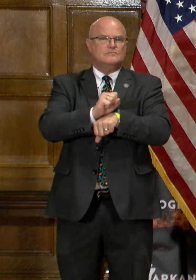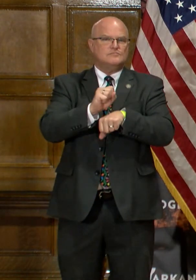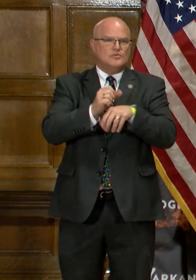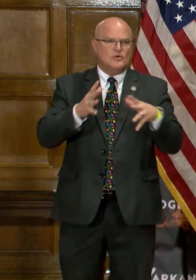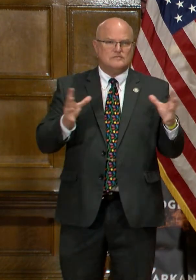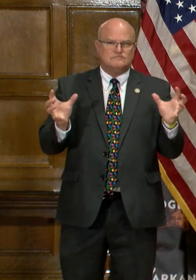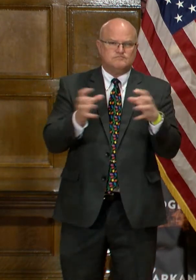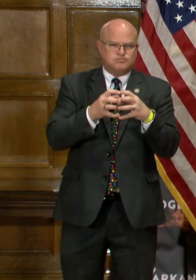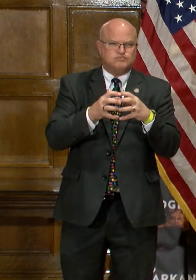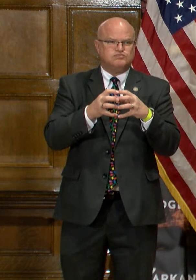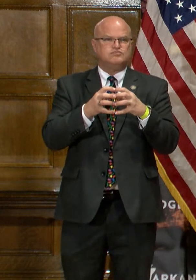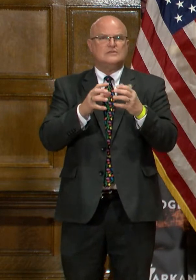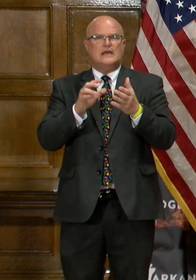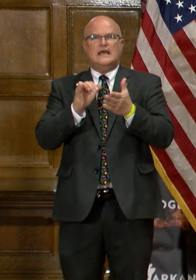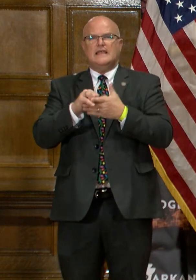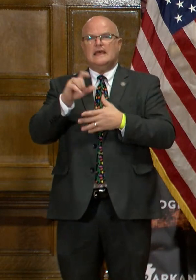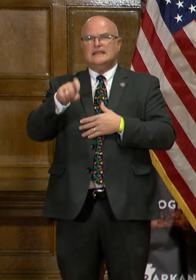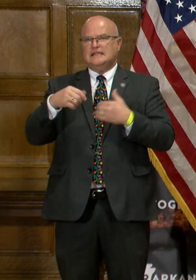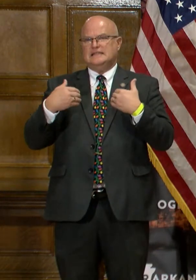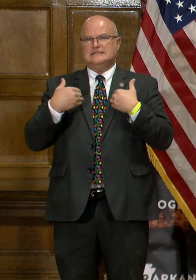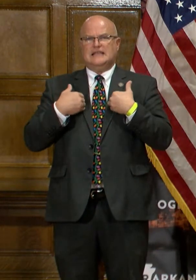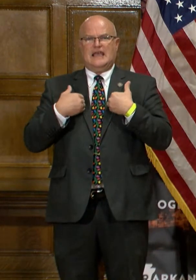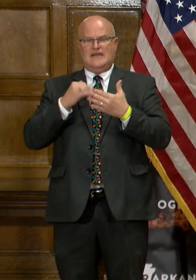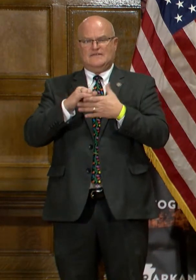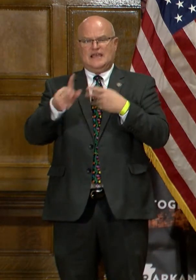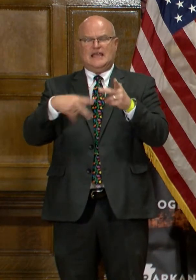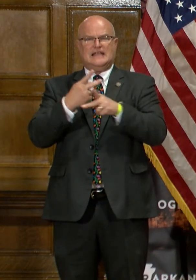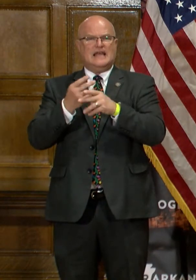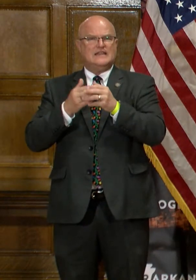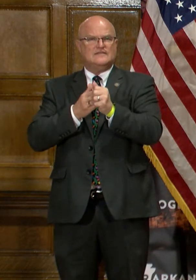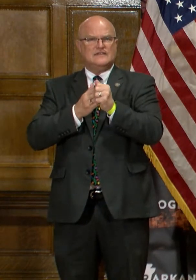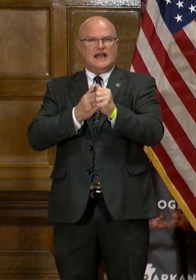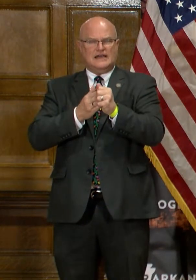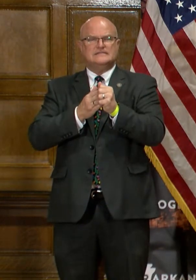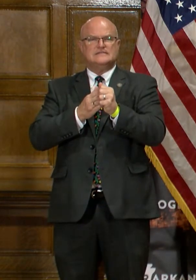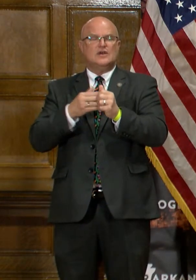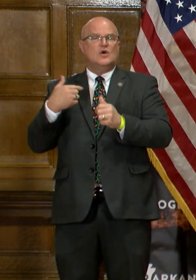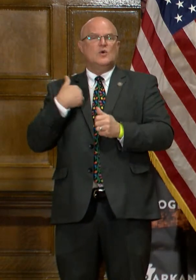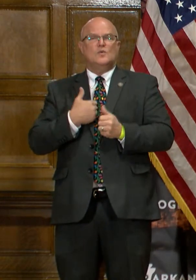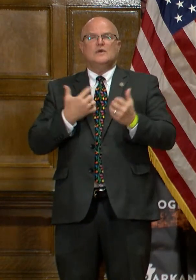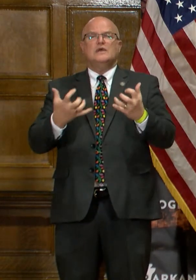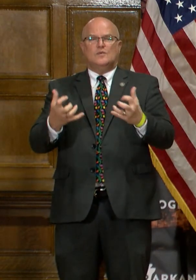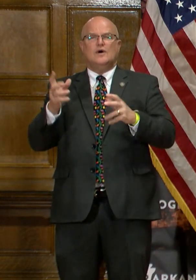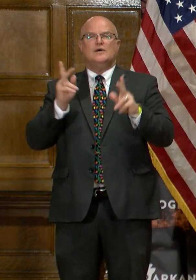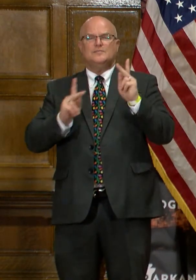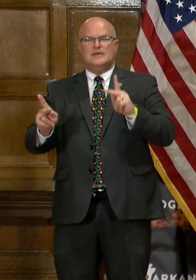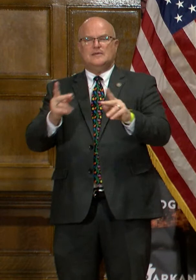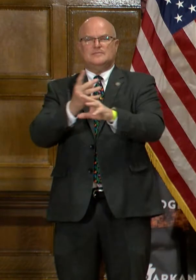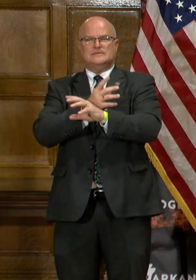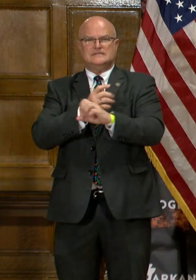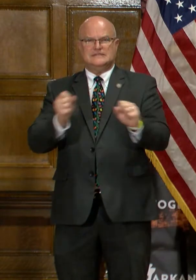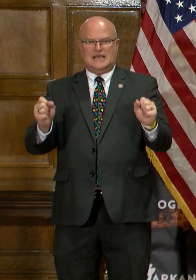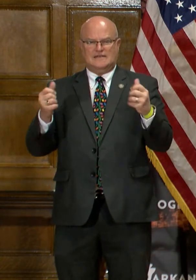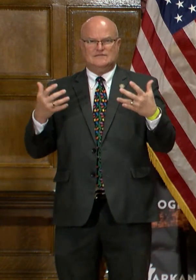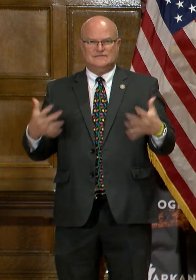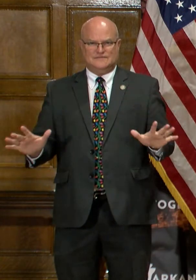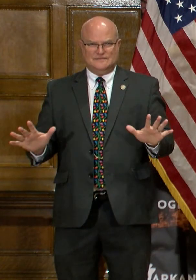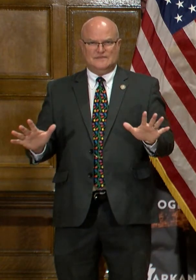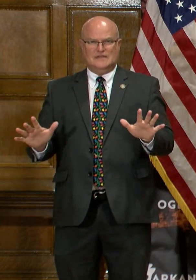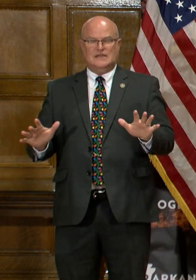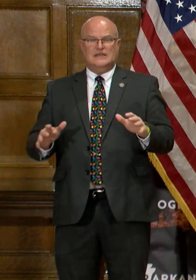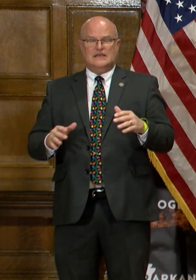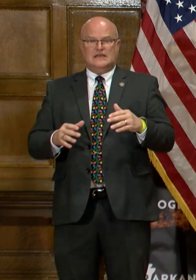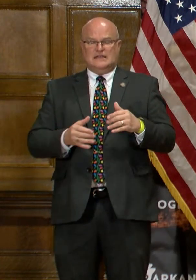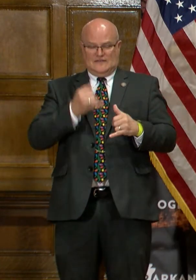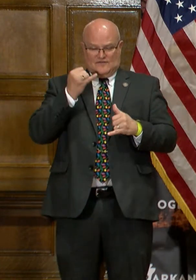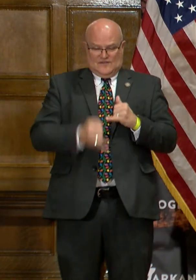get-together that needs to have that kind of guidance, because we want everybody to be safe. We haven't finalized the